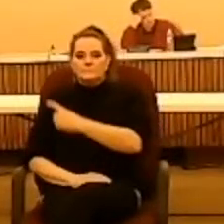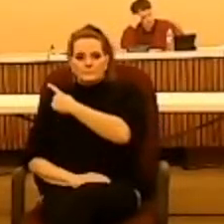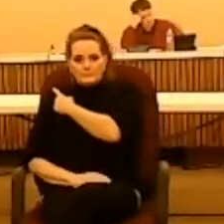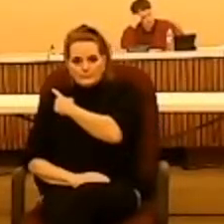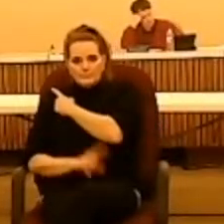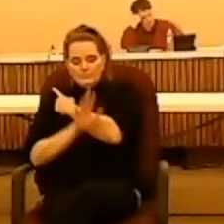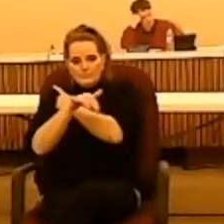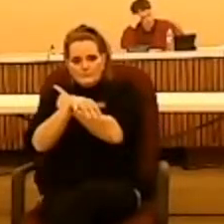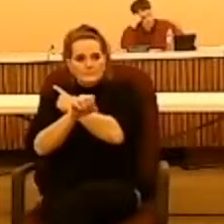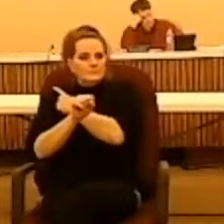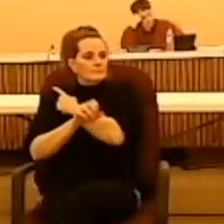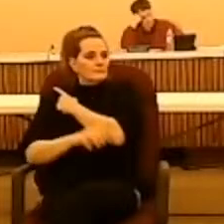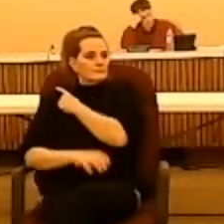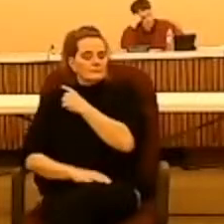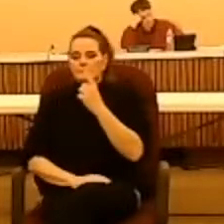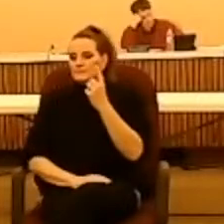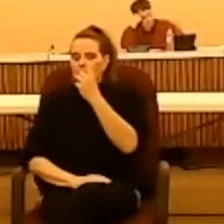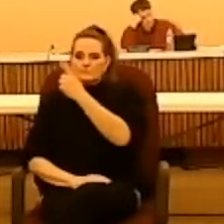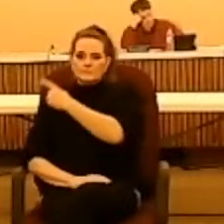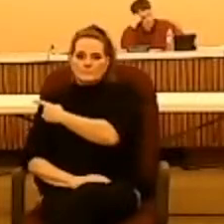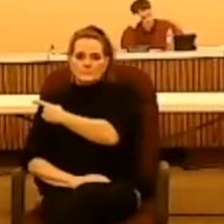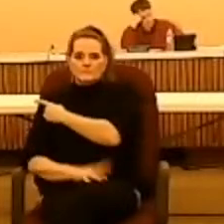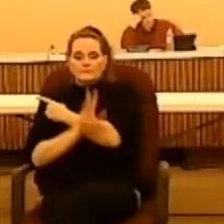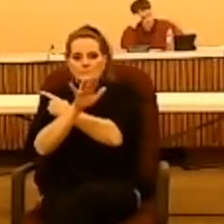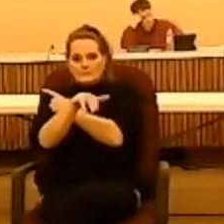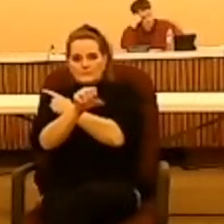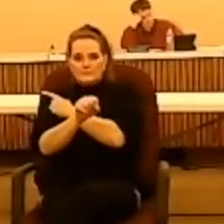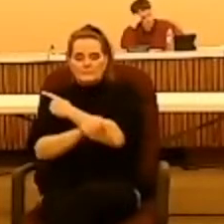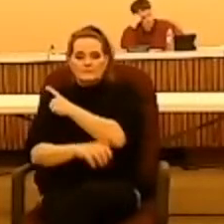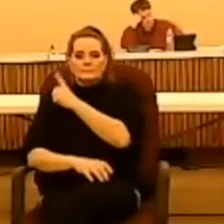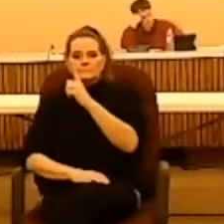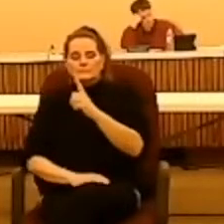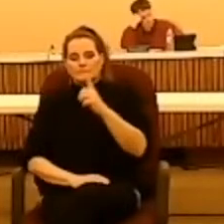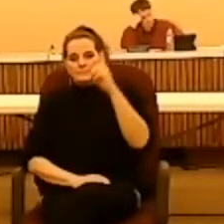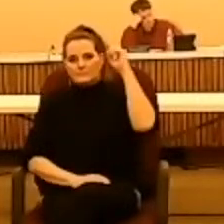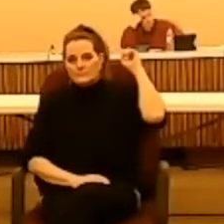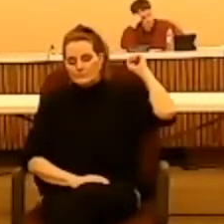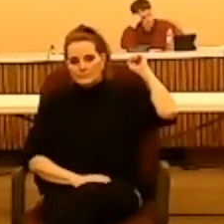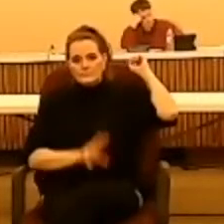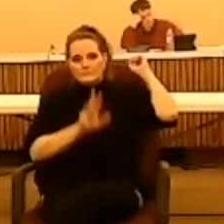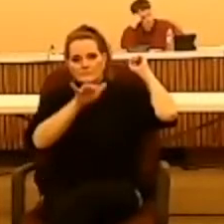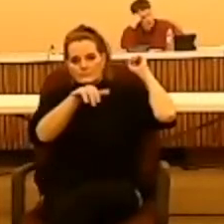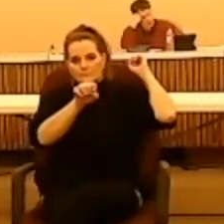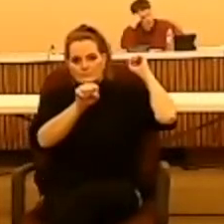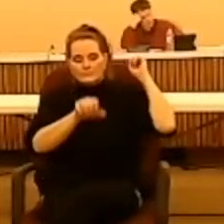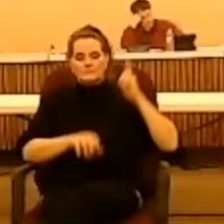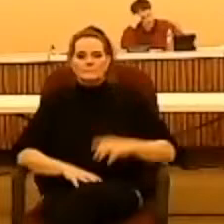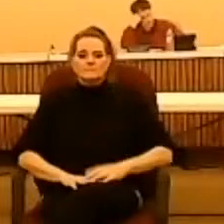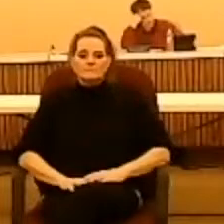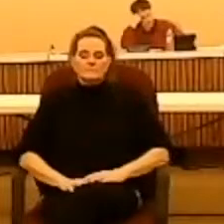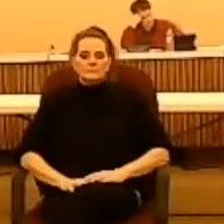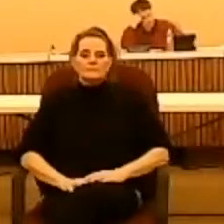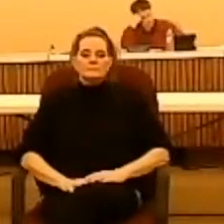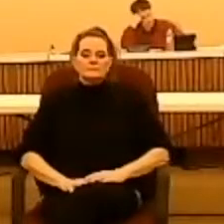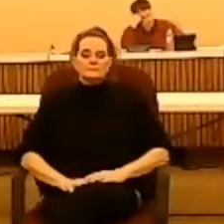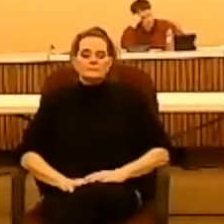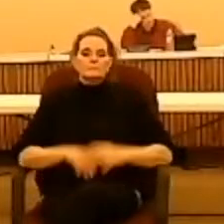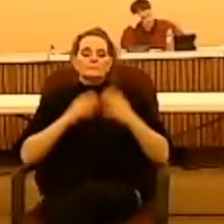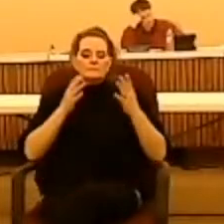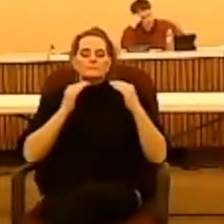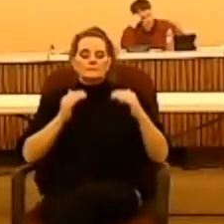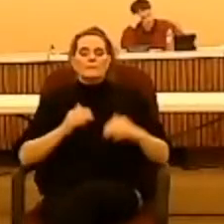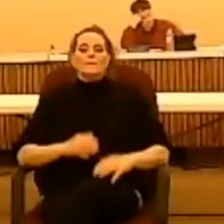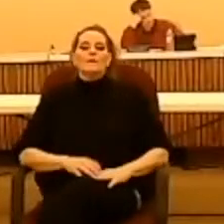Councilmember Safranek, Aye. Councilmember Bolsner, Aye. Supervisor Schultz. Aye.